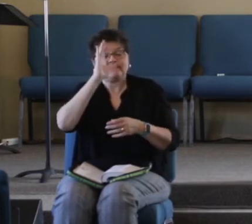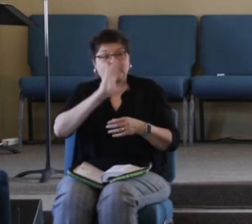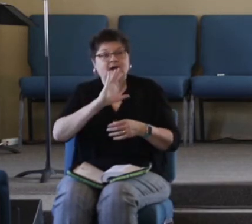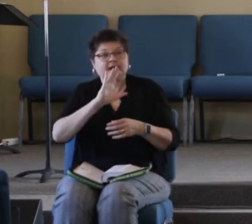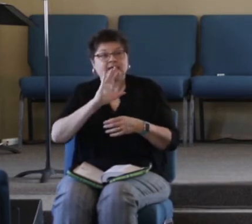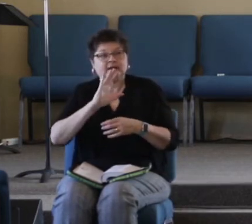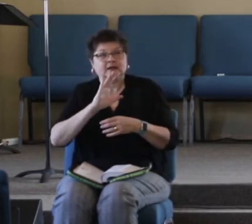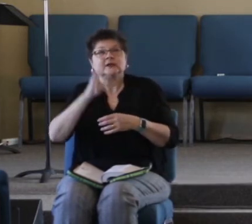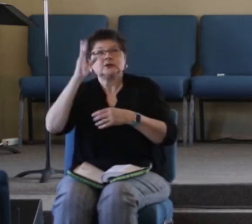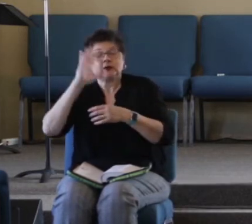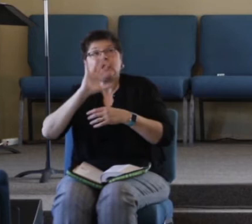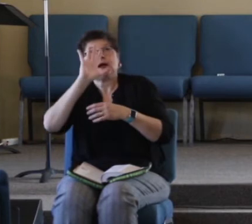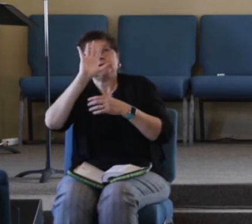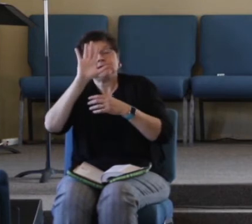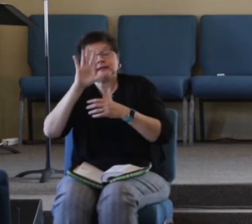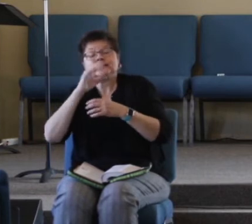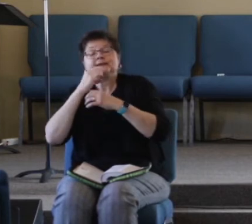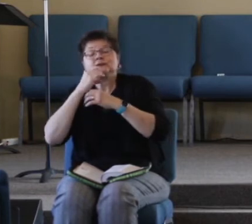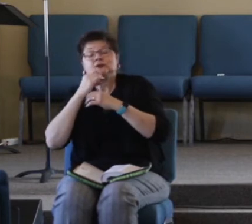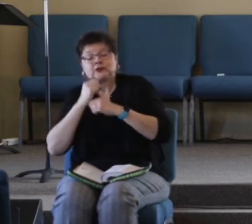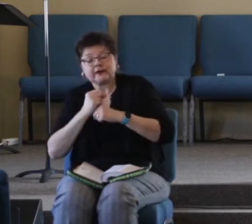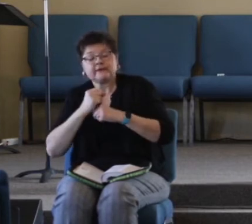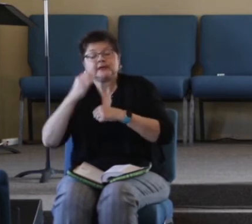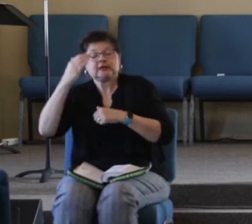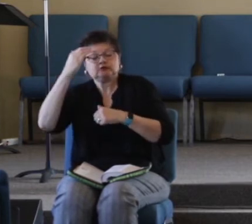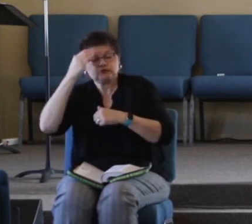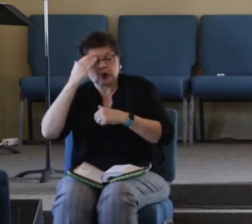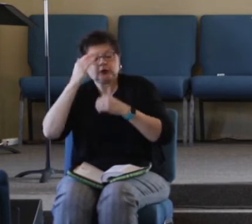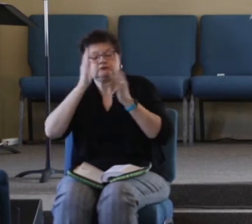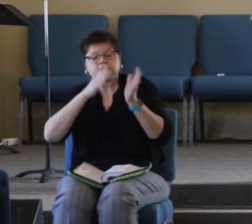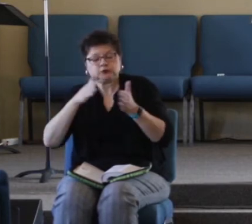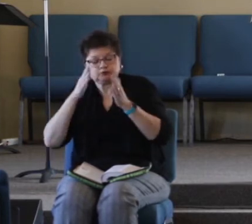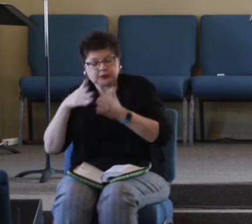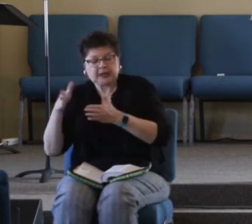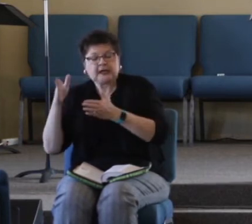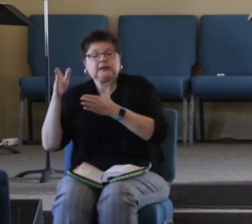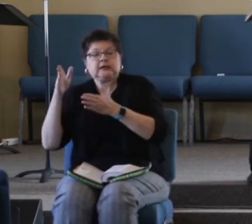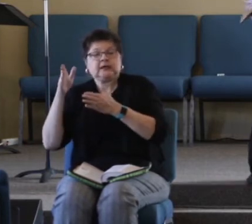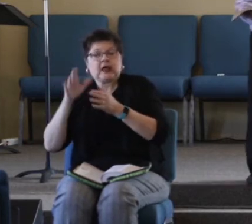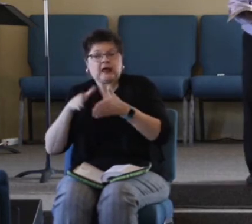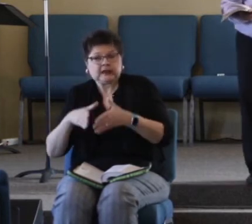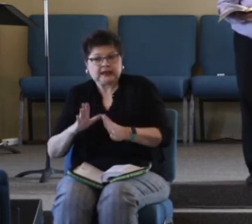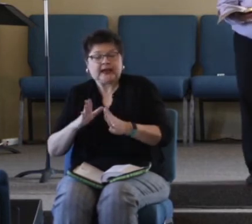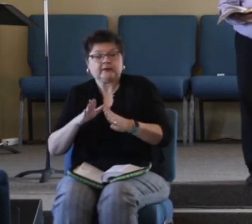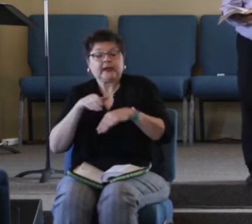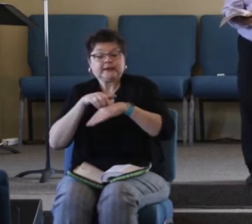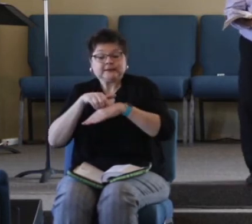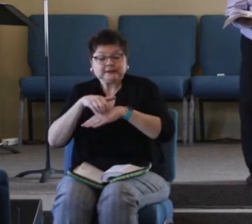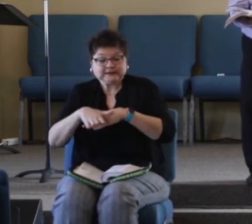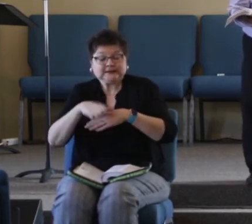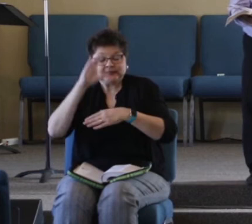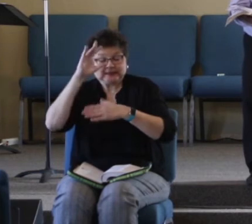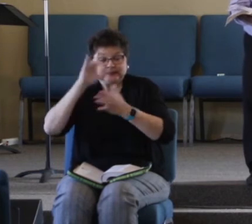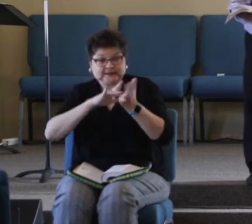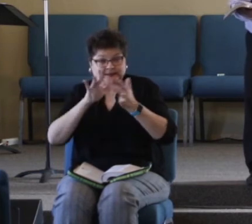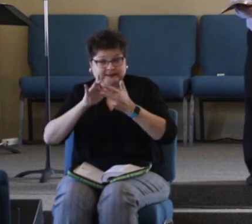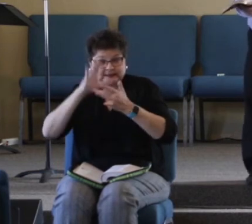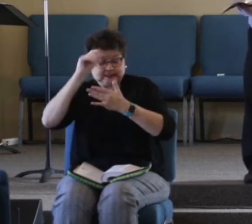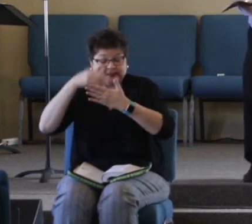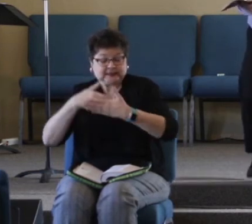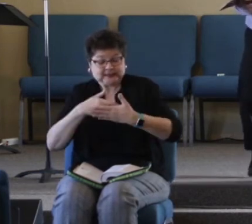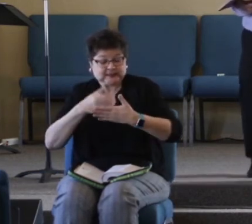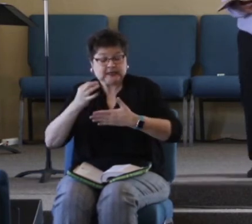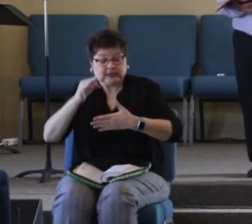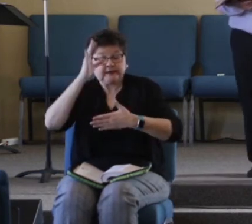in his sovereignty, God in his knowledge, God in his plan, allowed and sent Jesus, the Son of God, to